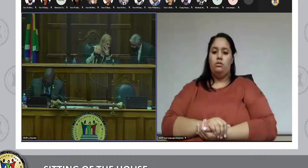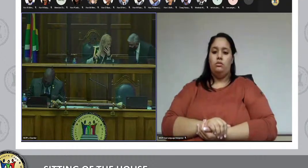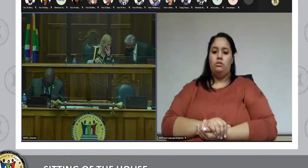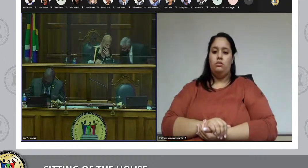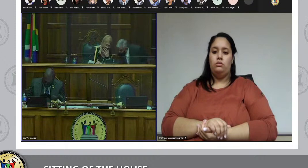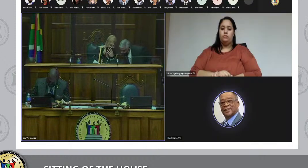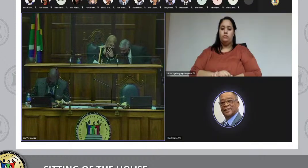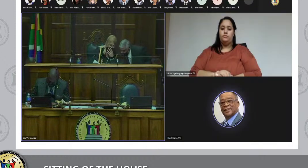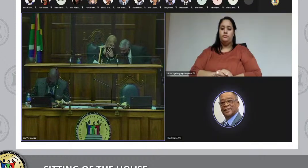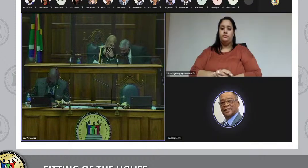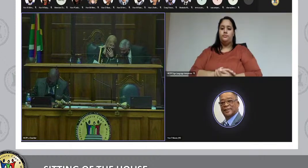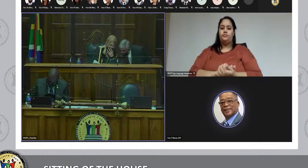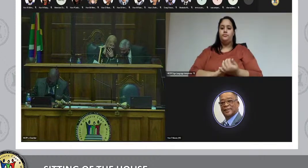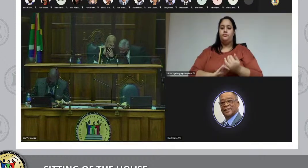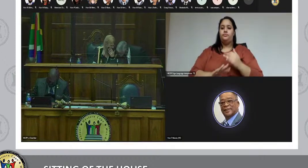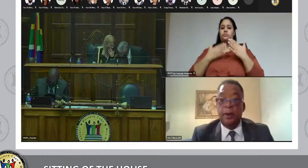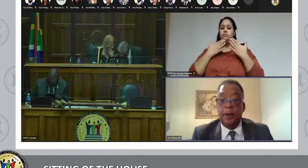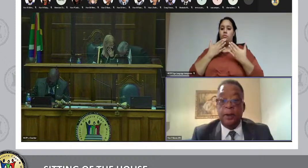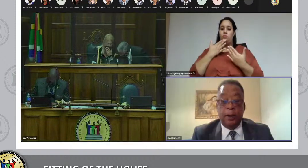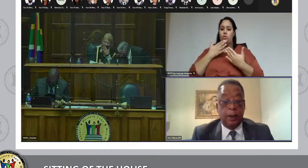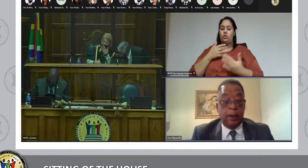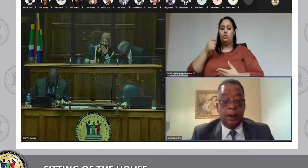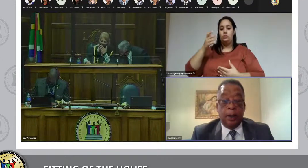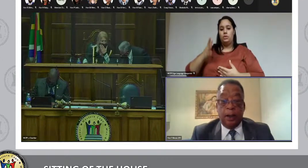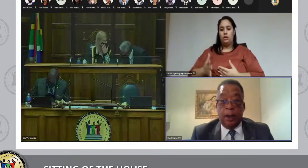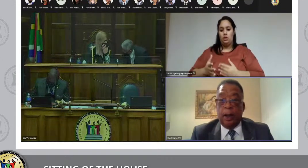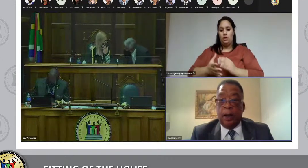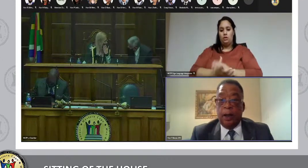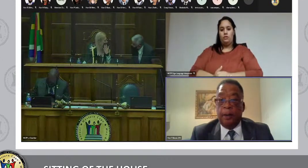Thank you. Thank you very much, Speaker.